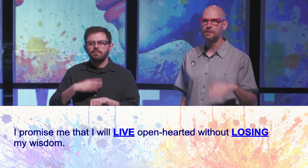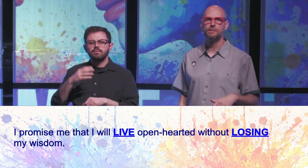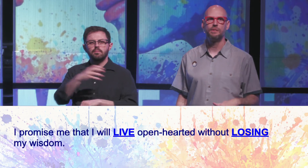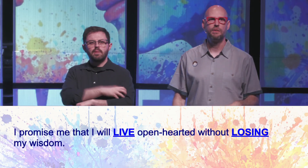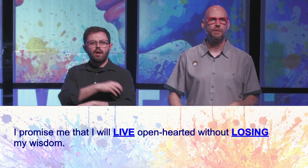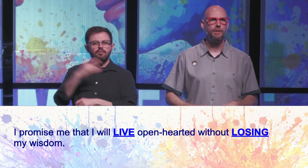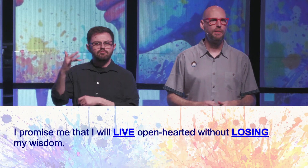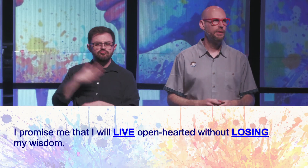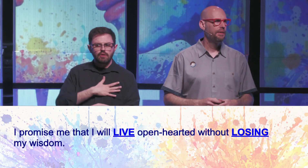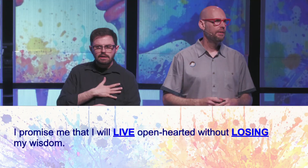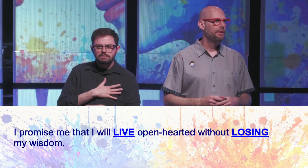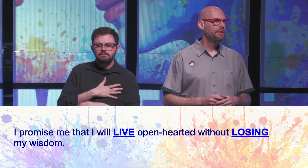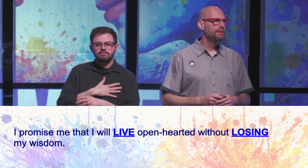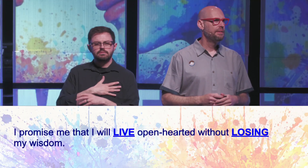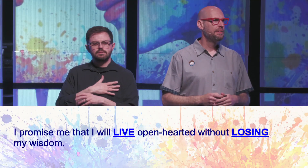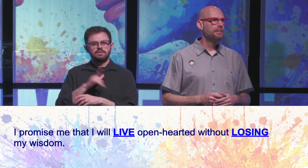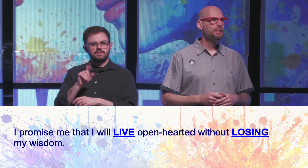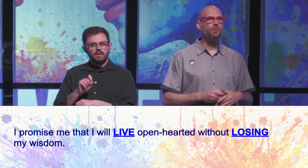of hearts.